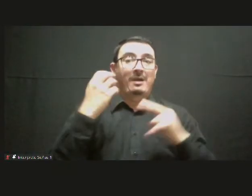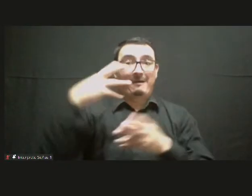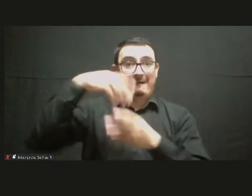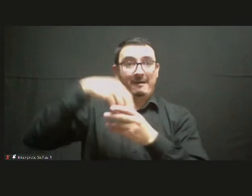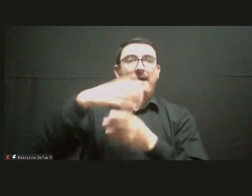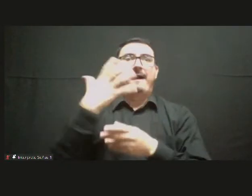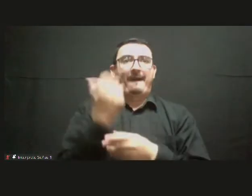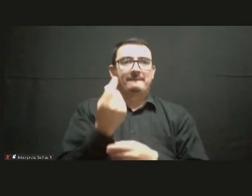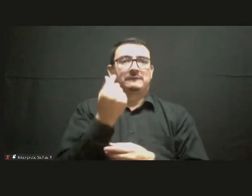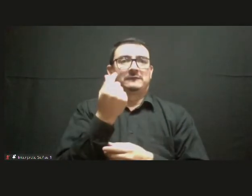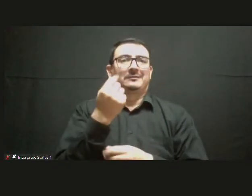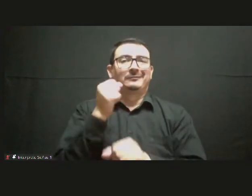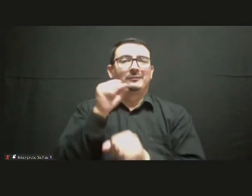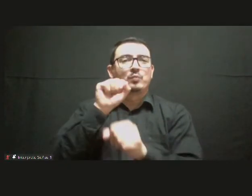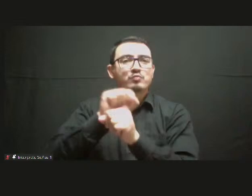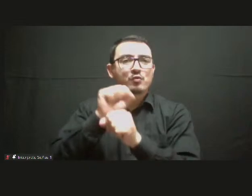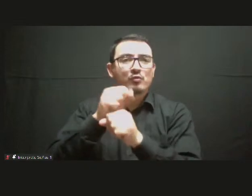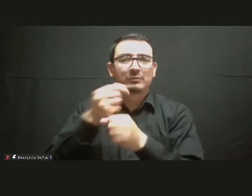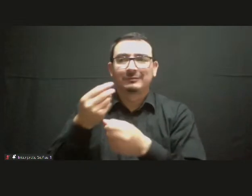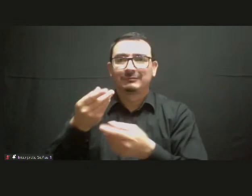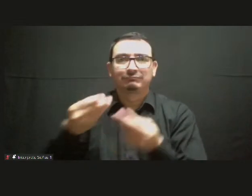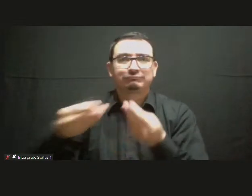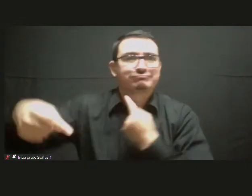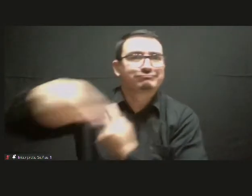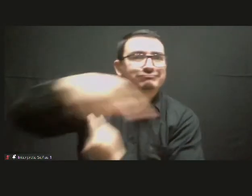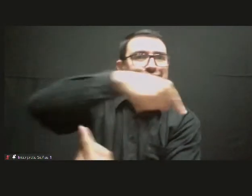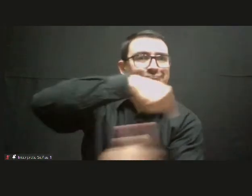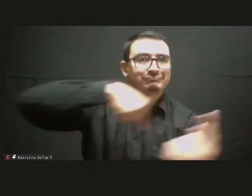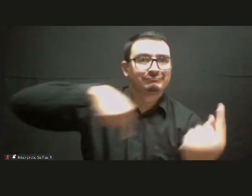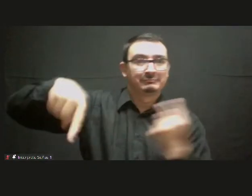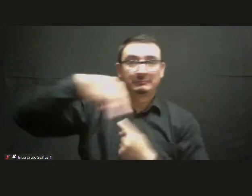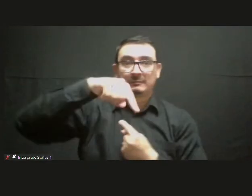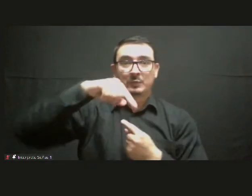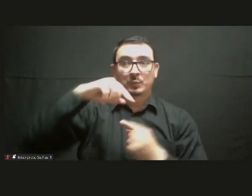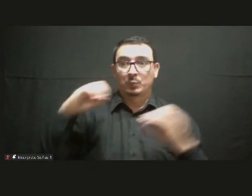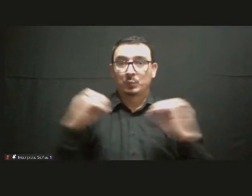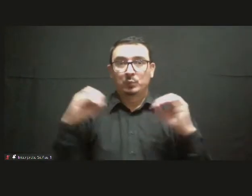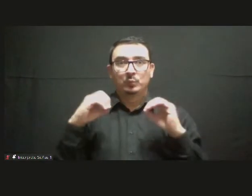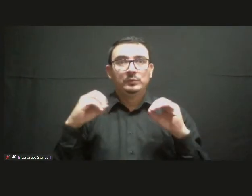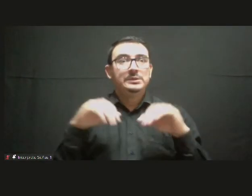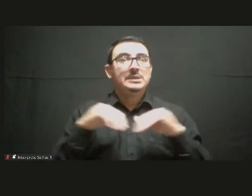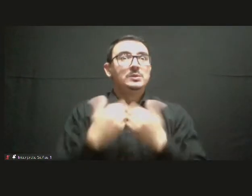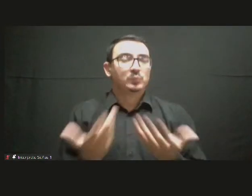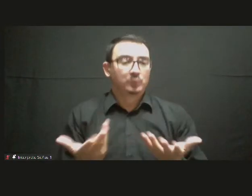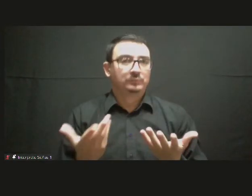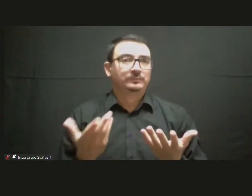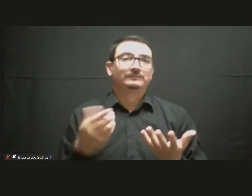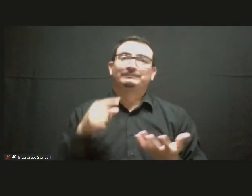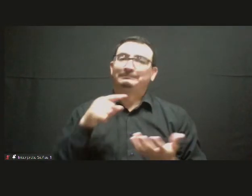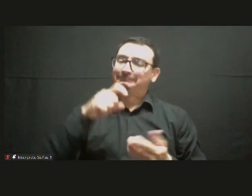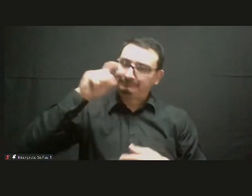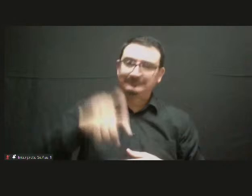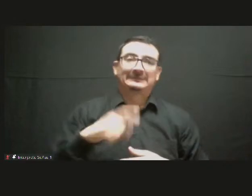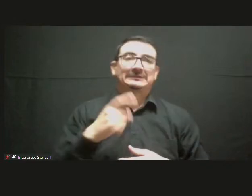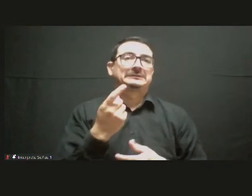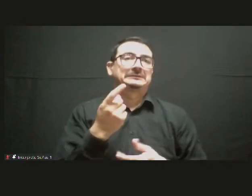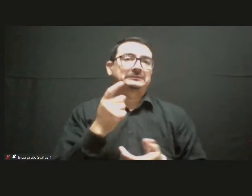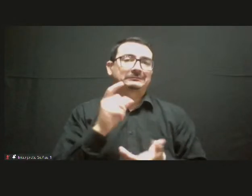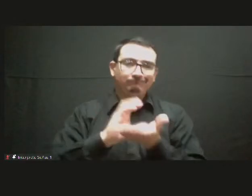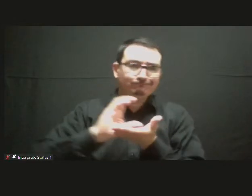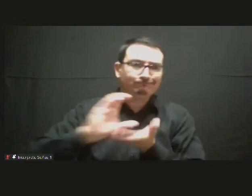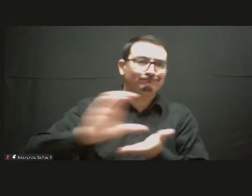also incentivizes, or to an extent subsidizes, the building of necessary